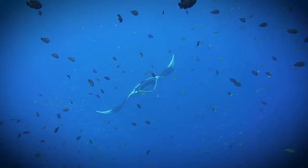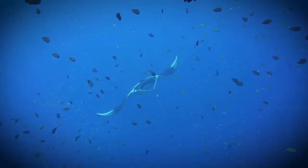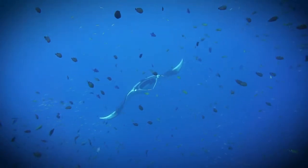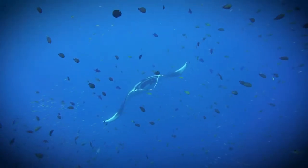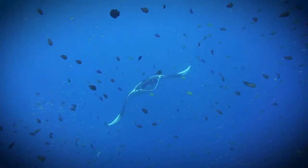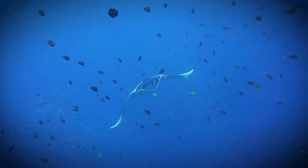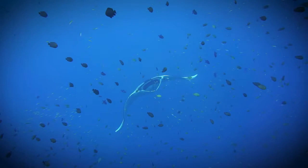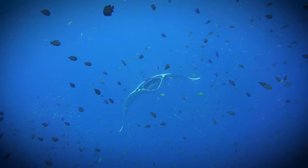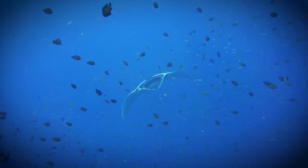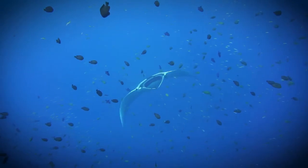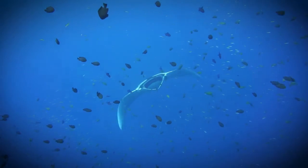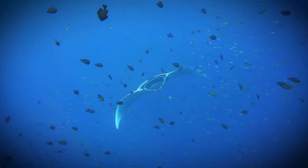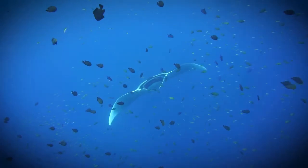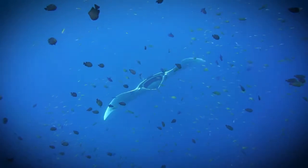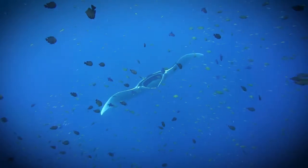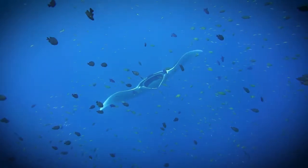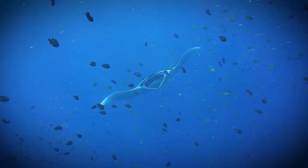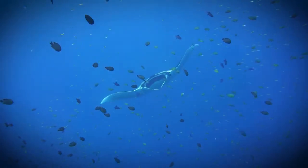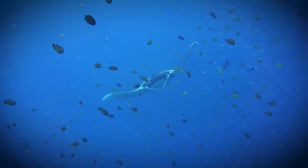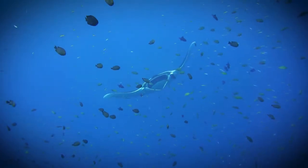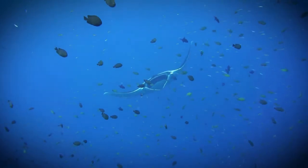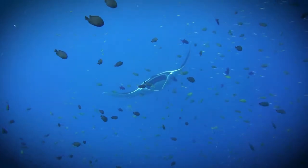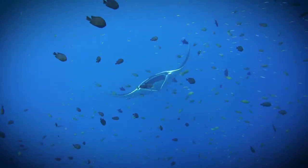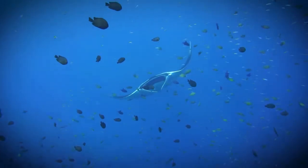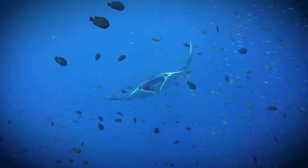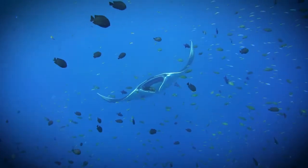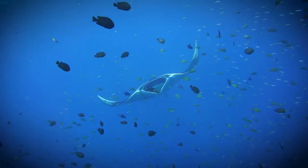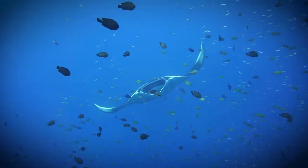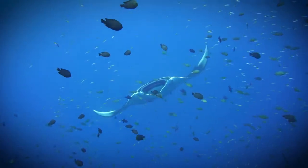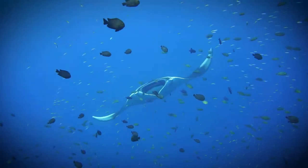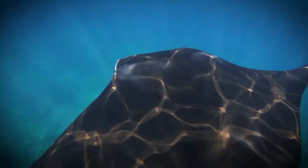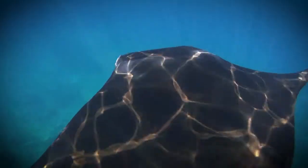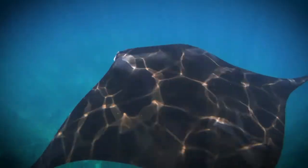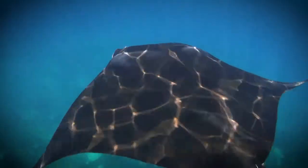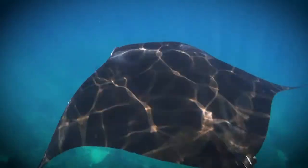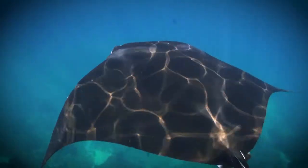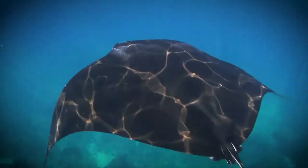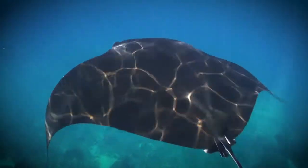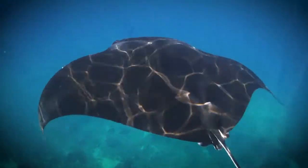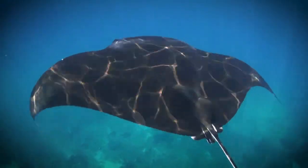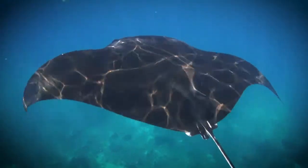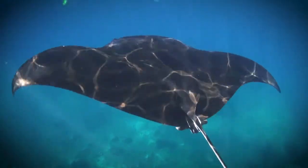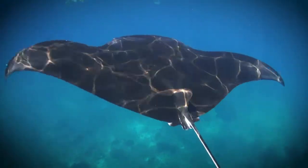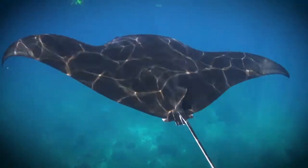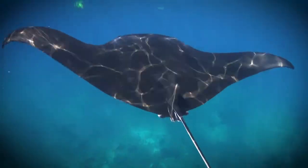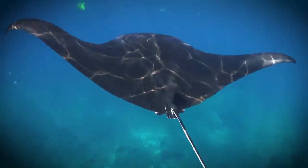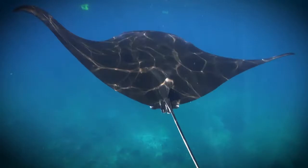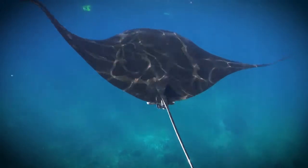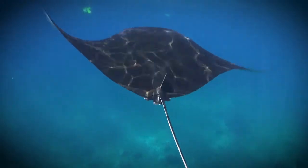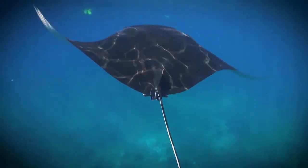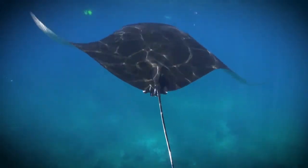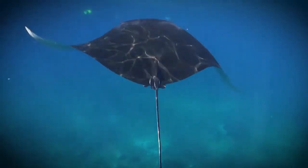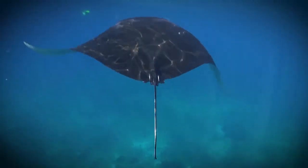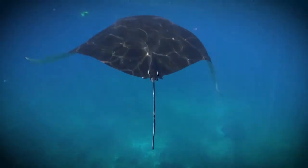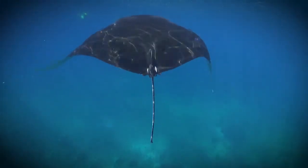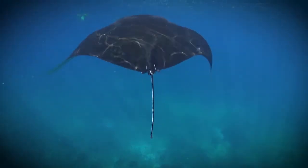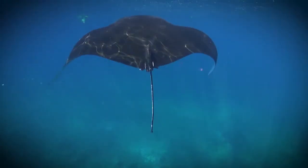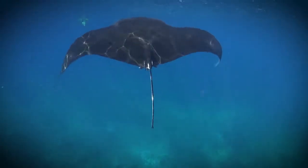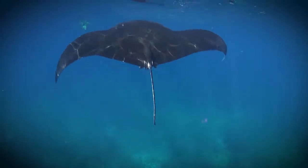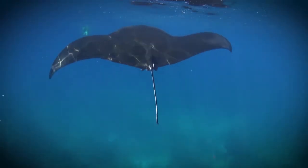we soar through the water like birds soar through the sky. Maybe our fins do look a little like